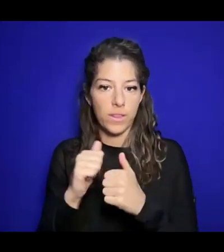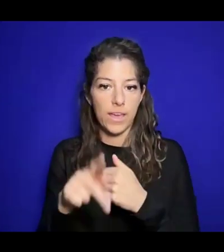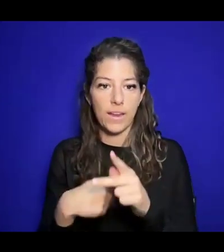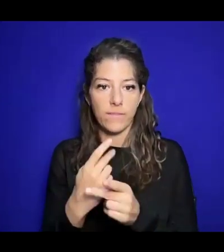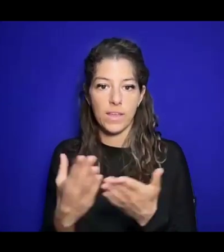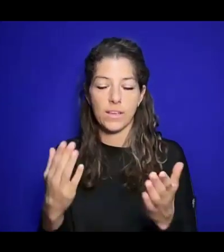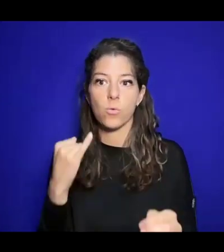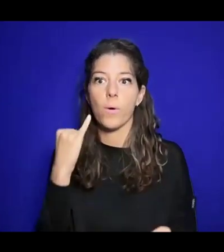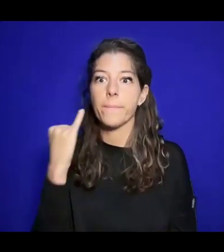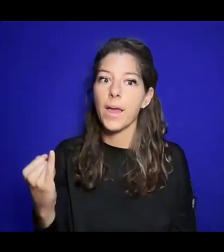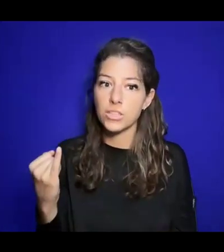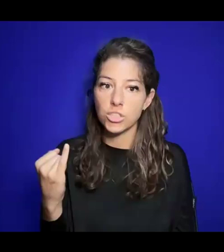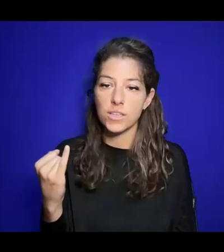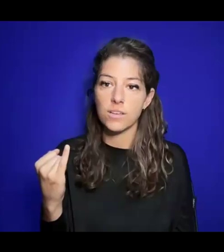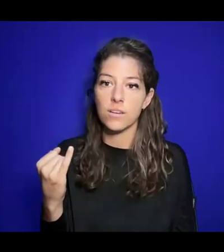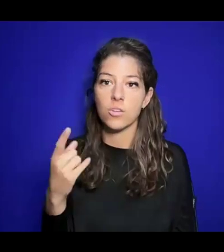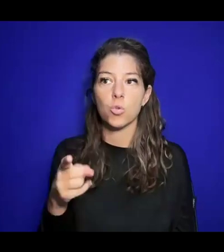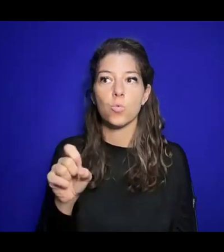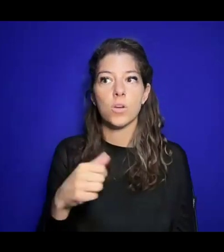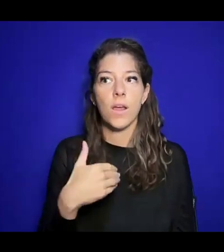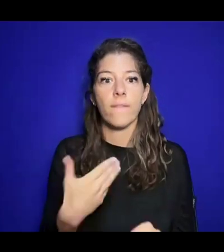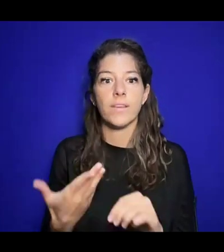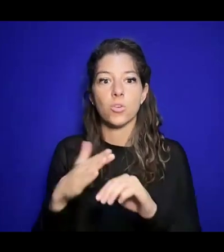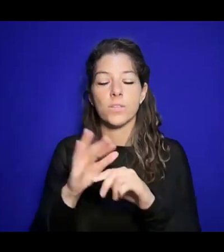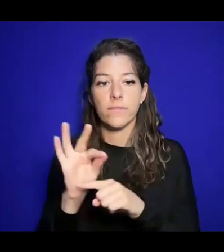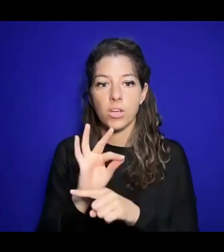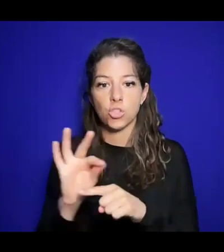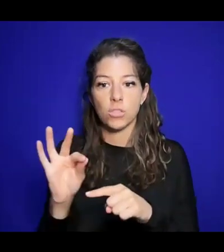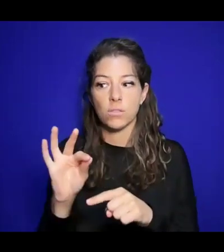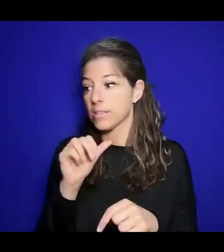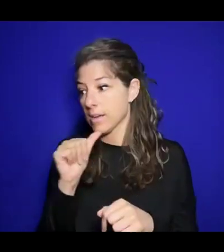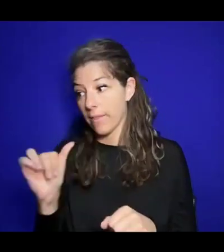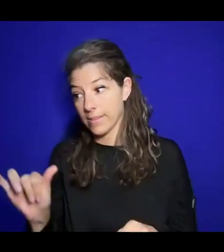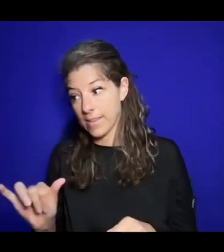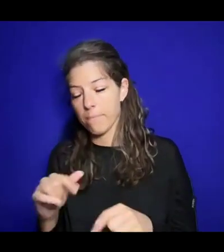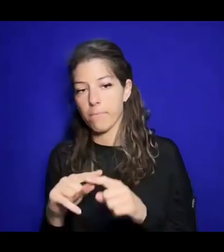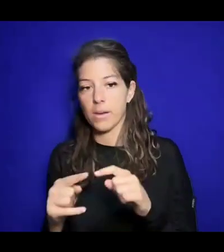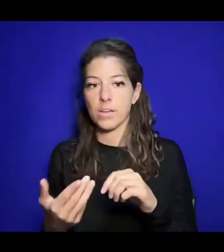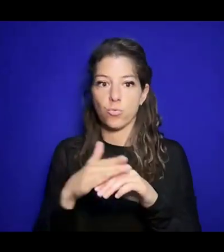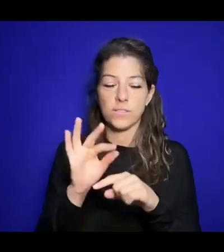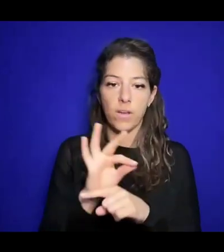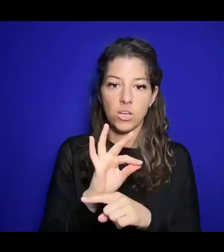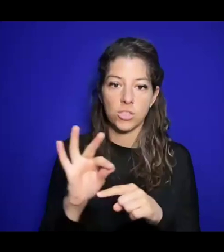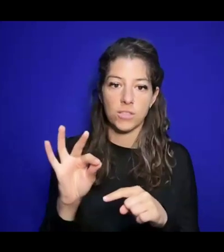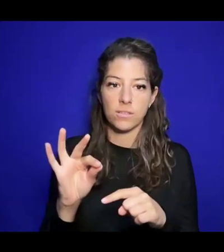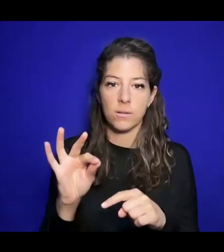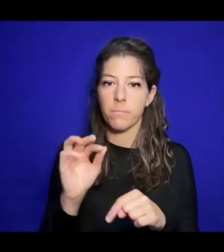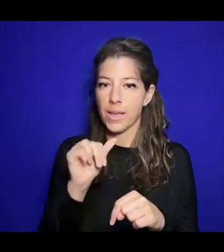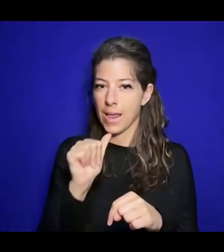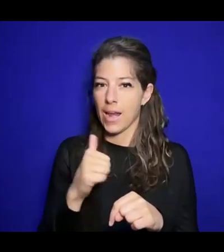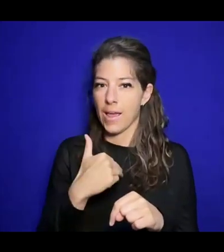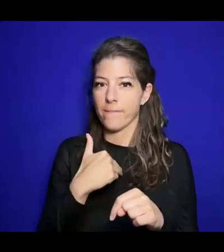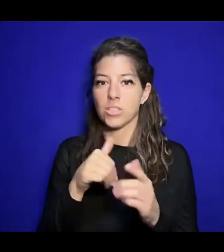can you imagine that you could have increased function, not the same, but increased function by not even